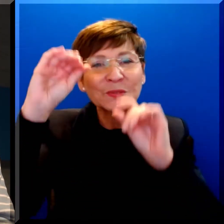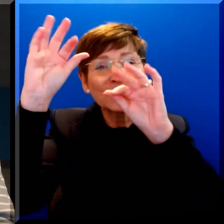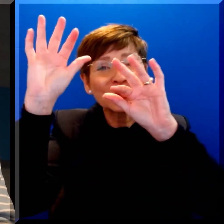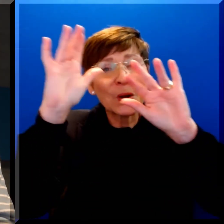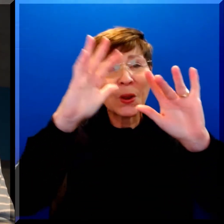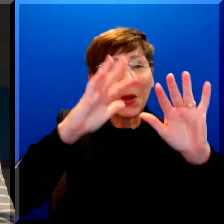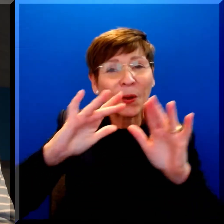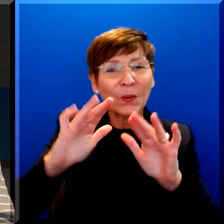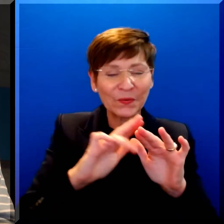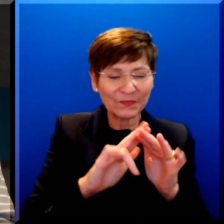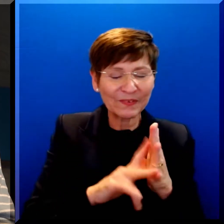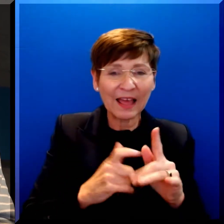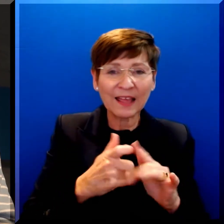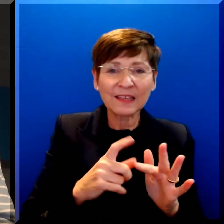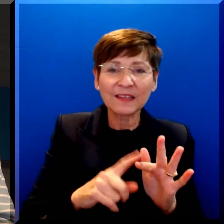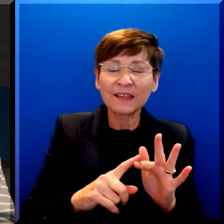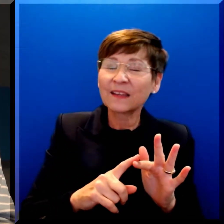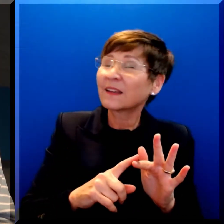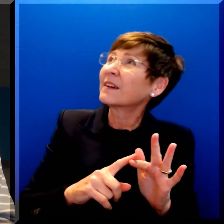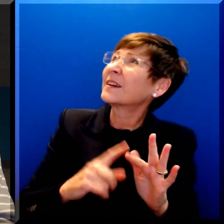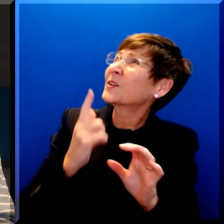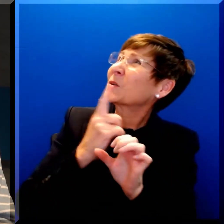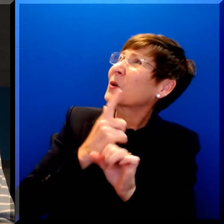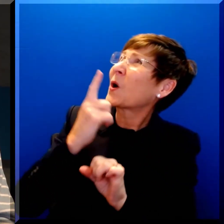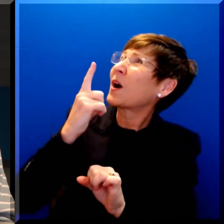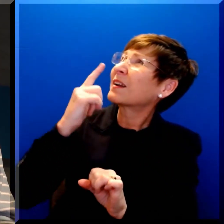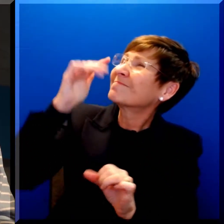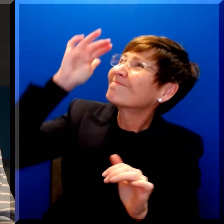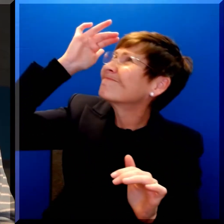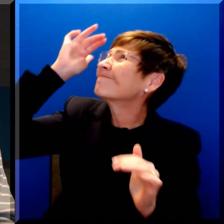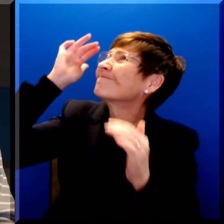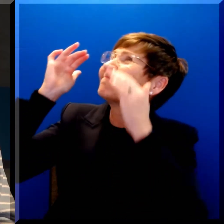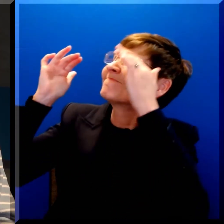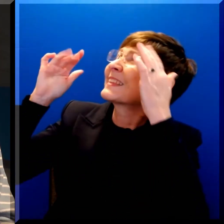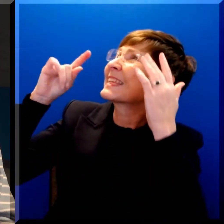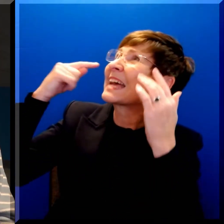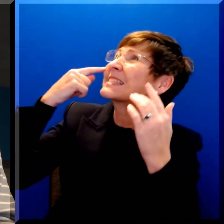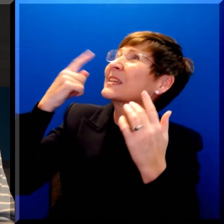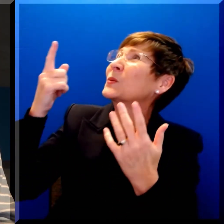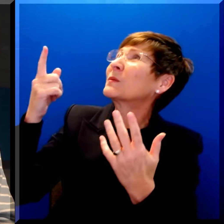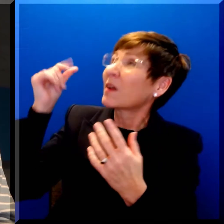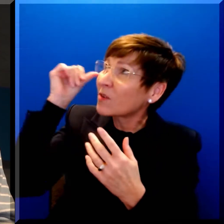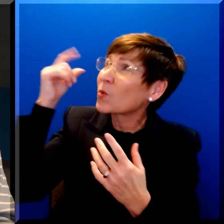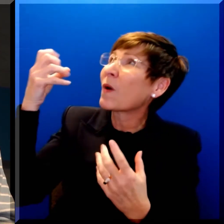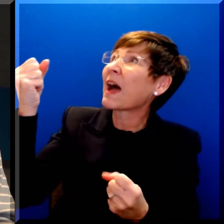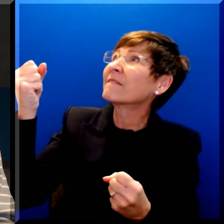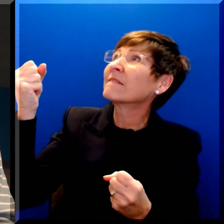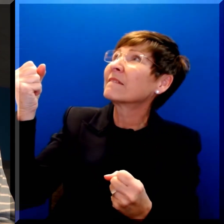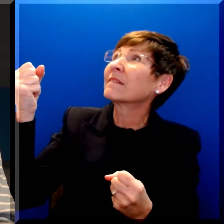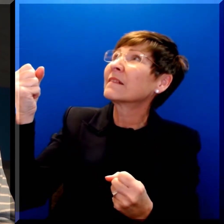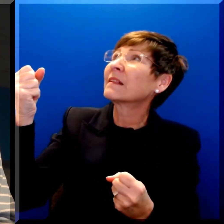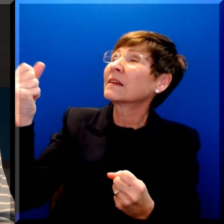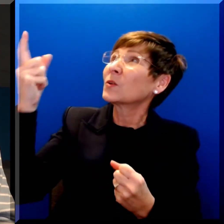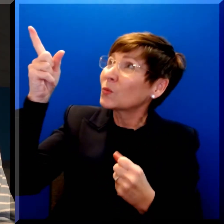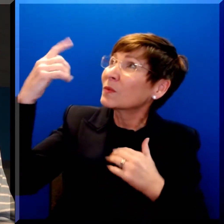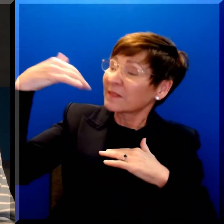God, I can't see you, still I know you're there. You're in the love I give away, the sparkle when